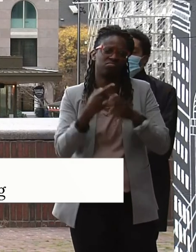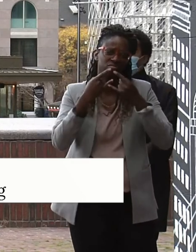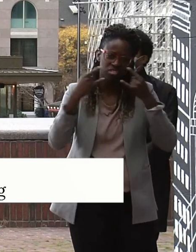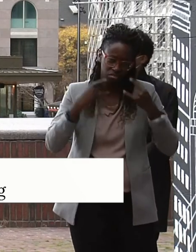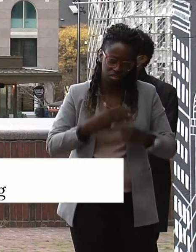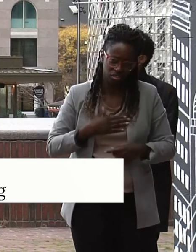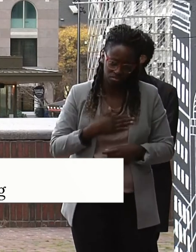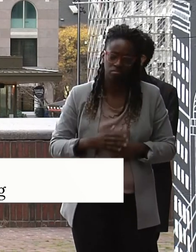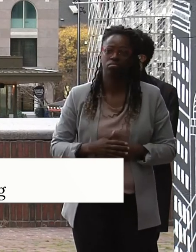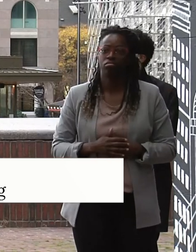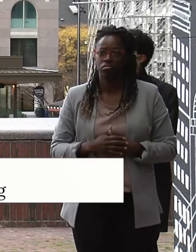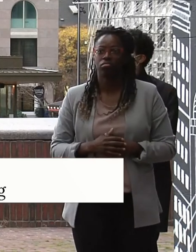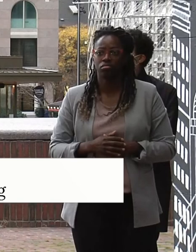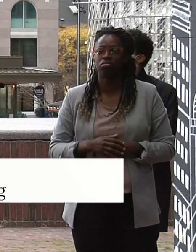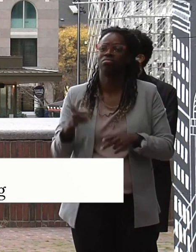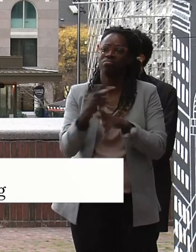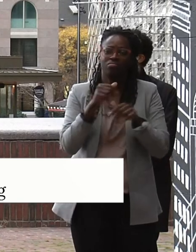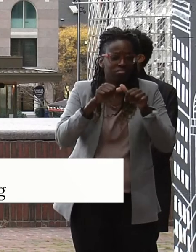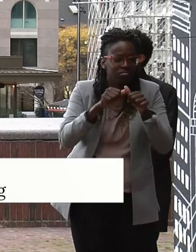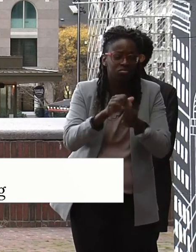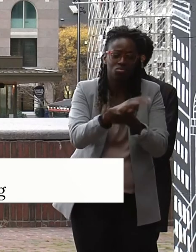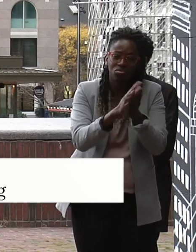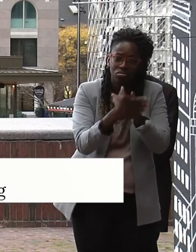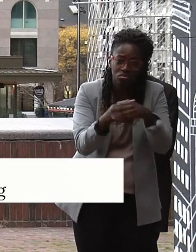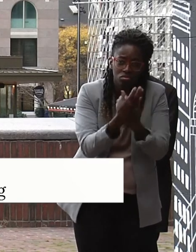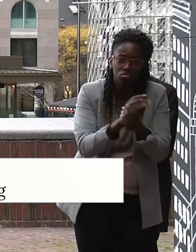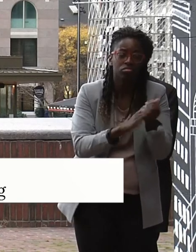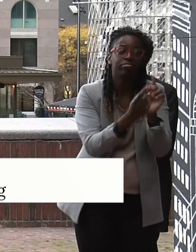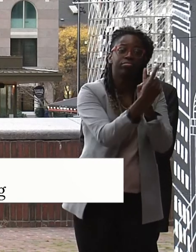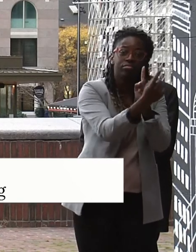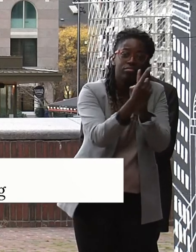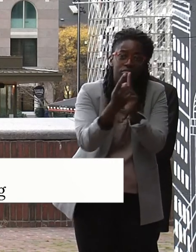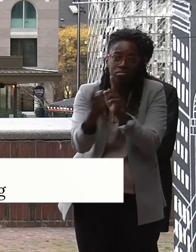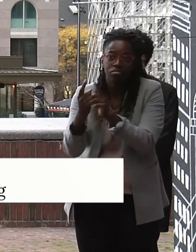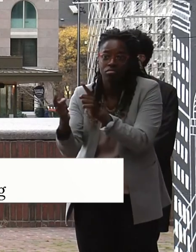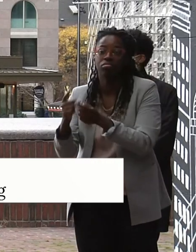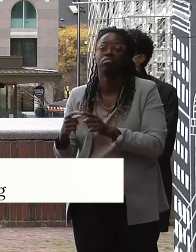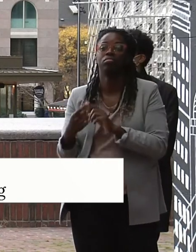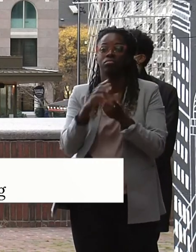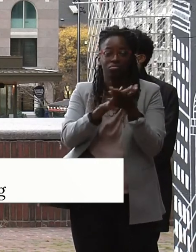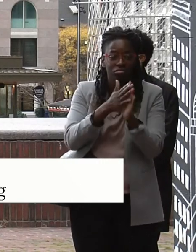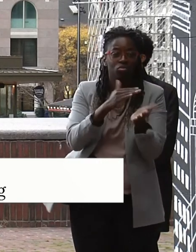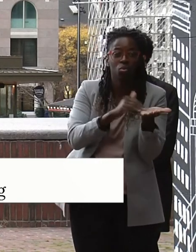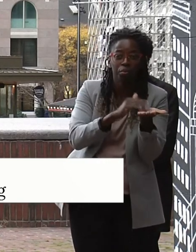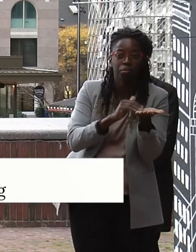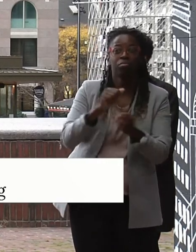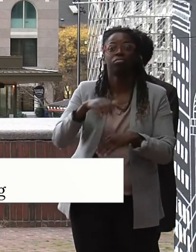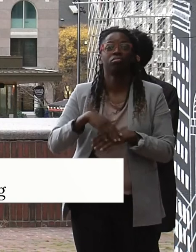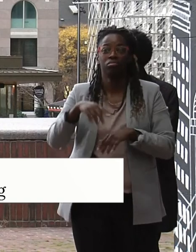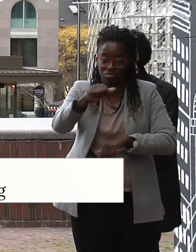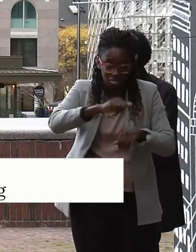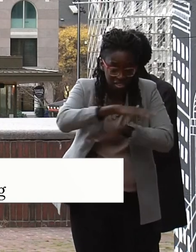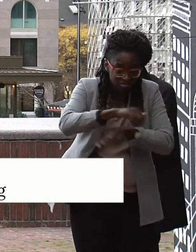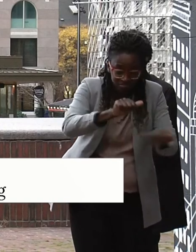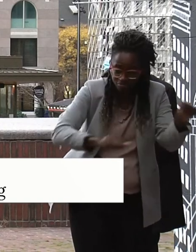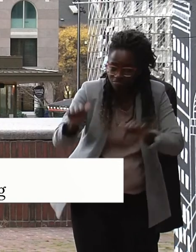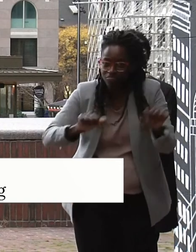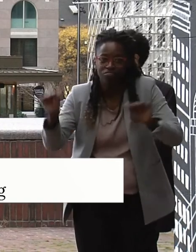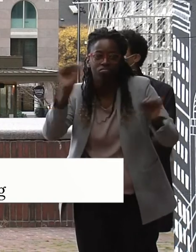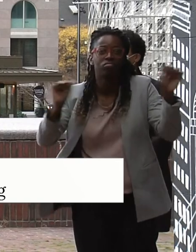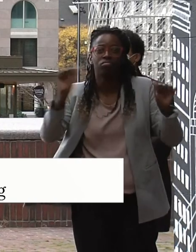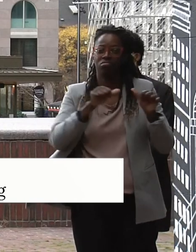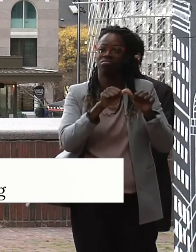their hands with soap and warm water and continue to wipe down surfaces that are often frequently touched. We're asking people to avoid gatherings, especially